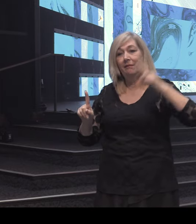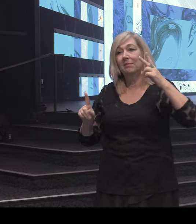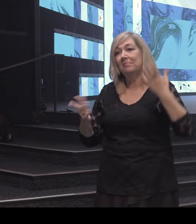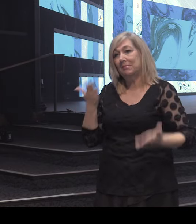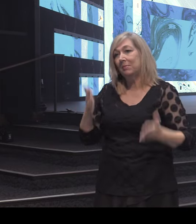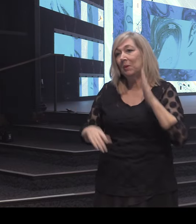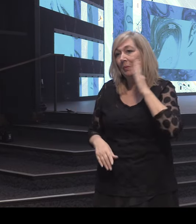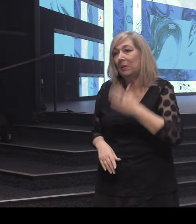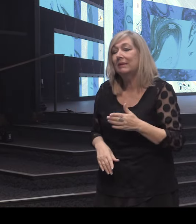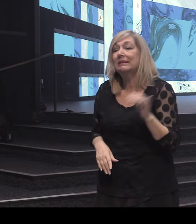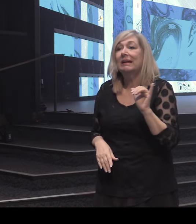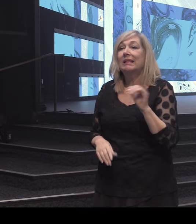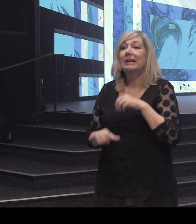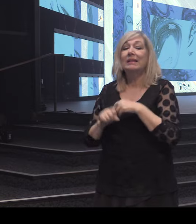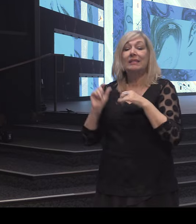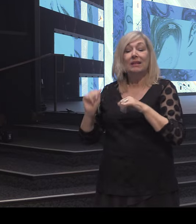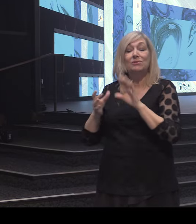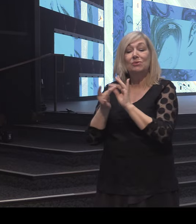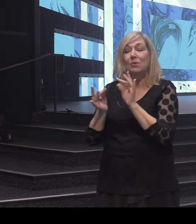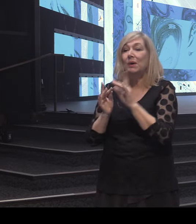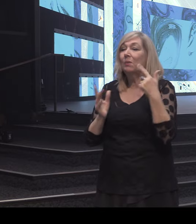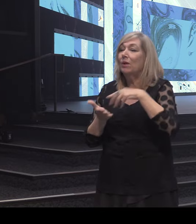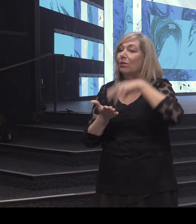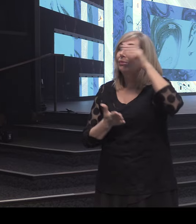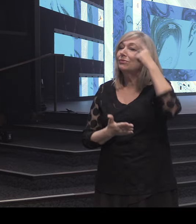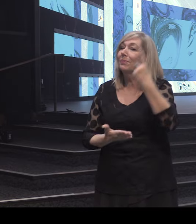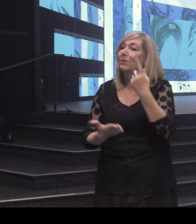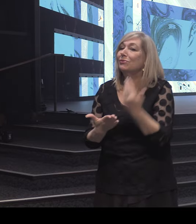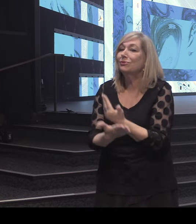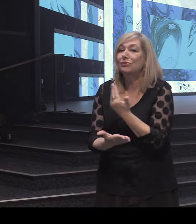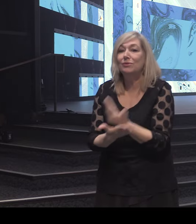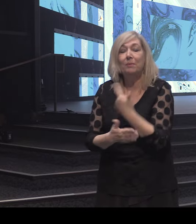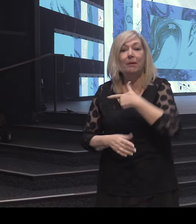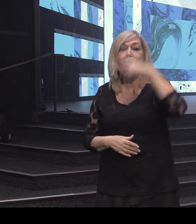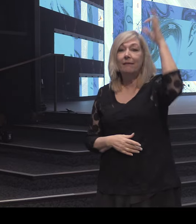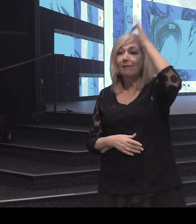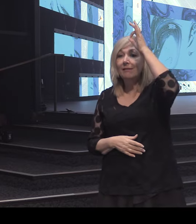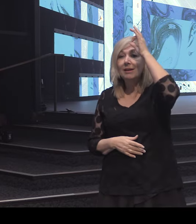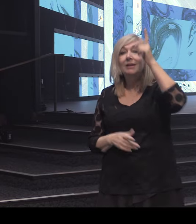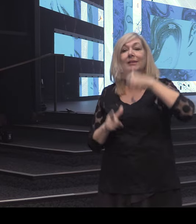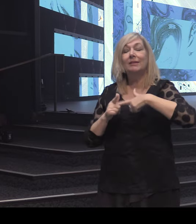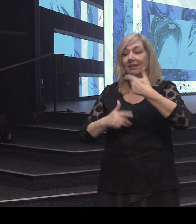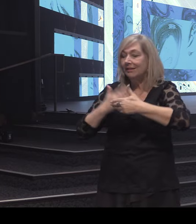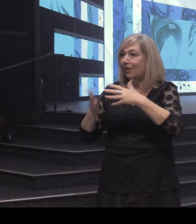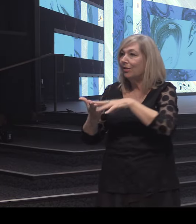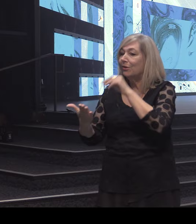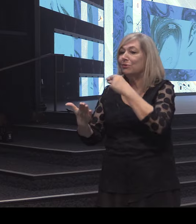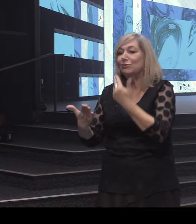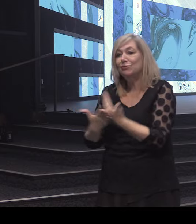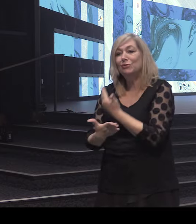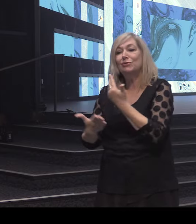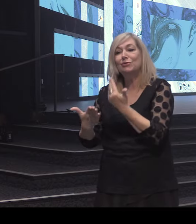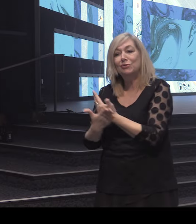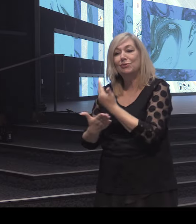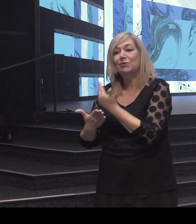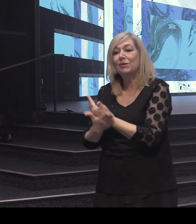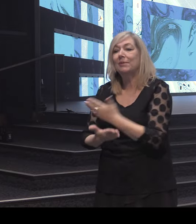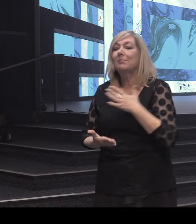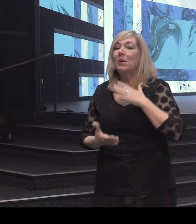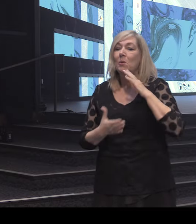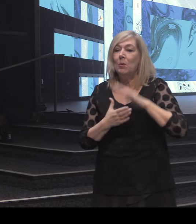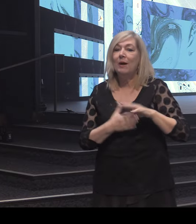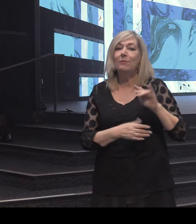learn something new together. We come up with something that neither of us know about, and then we learn it throughout the year to constantly be